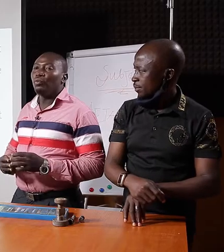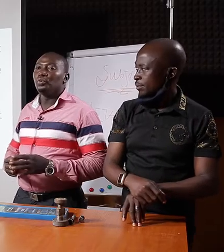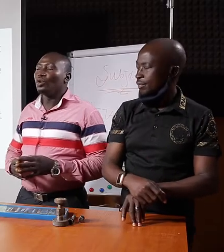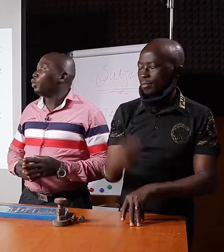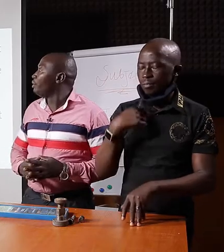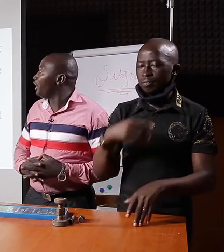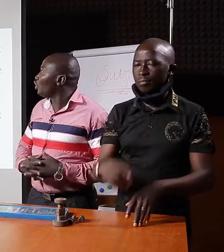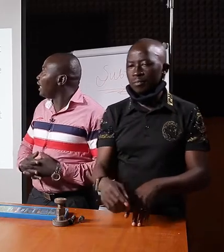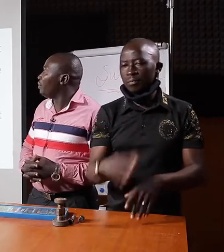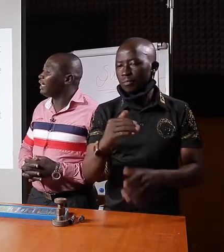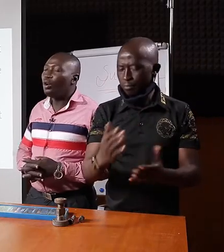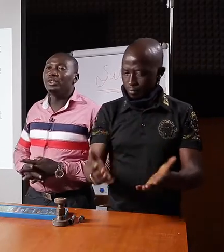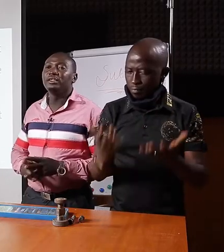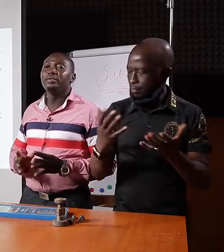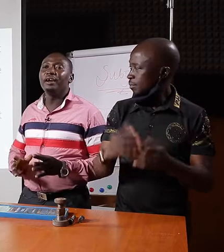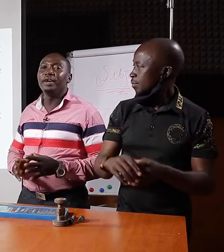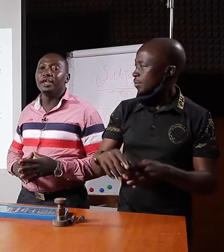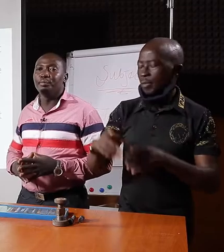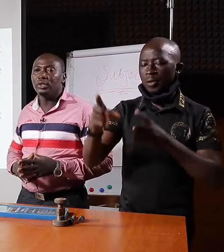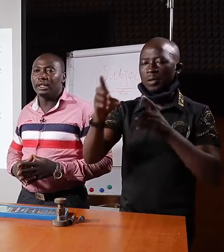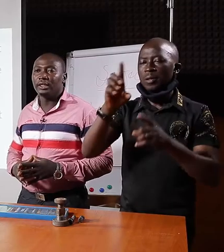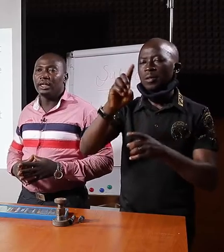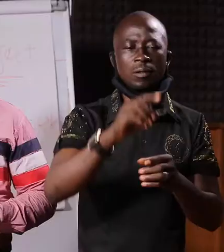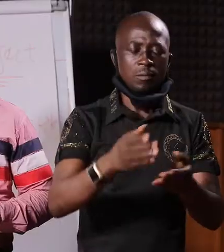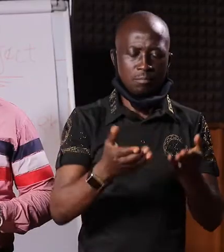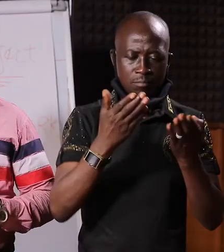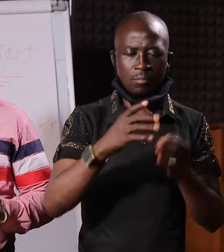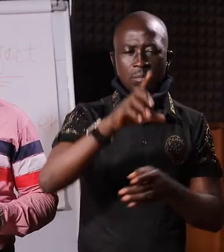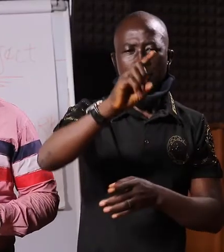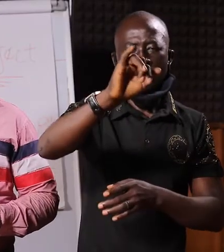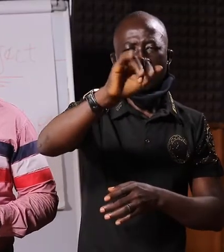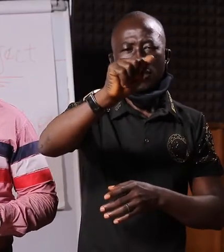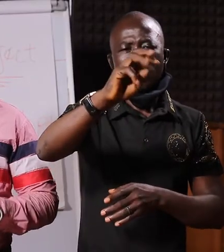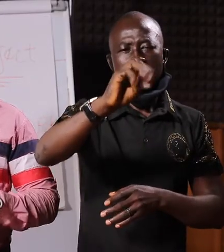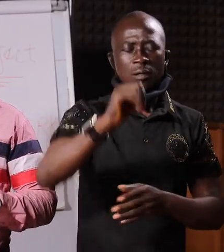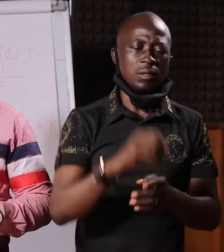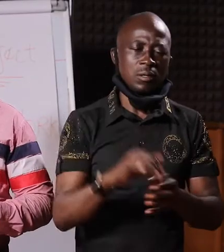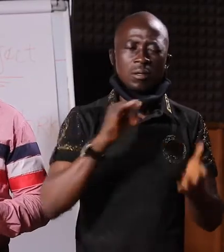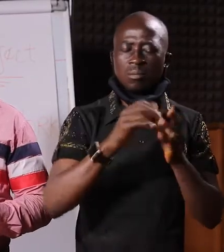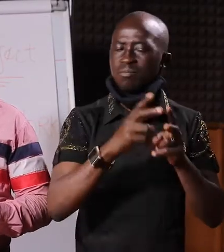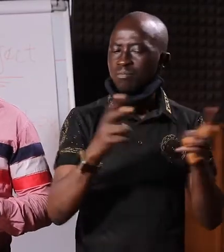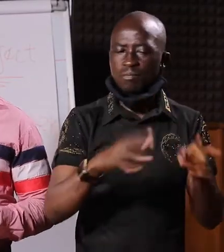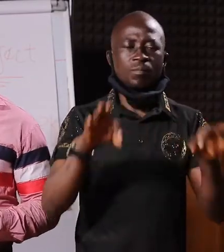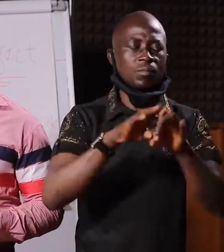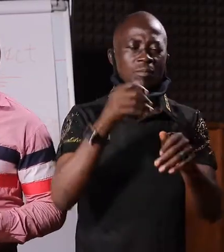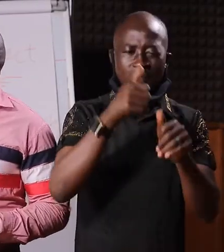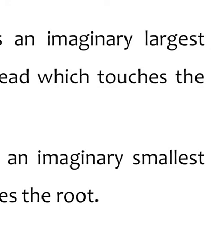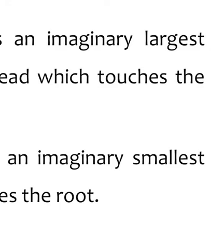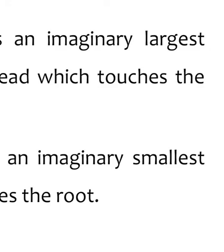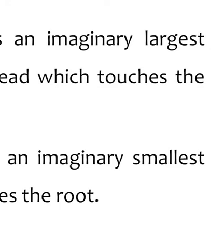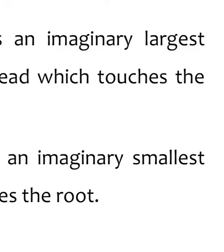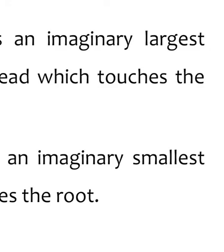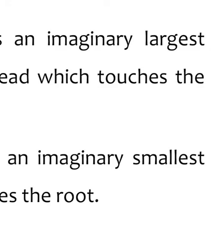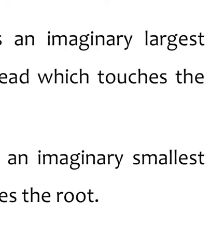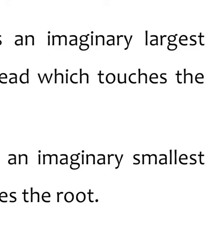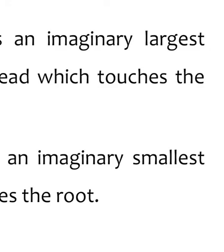We have what we call the major diameter, which is very, very important. Every thread have a major diameter, and the